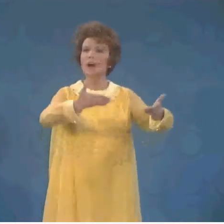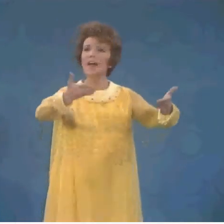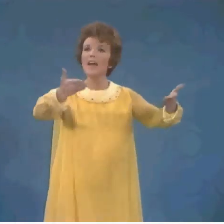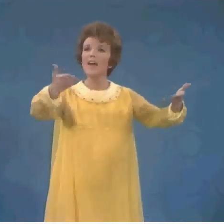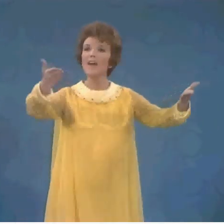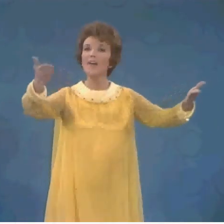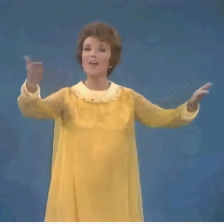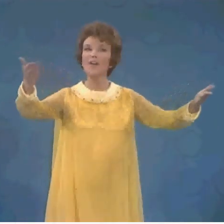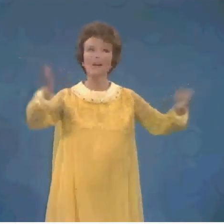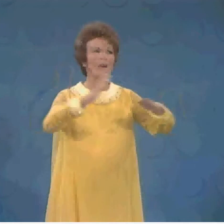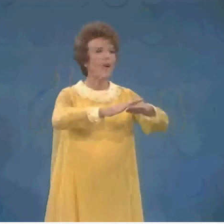Somewhere